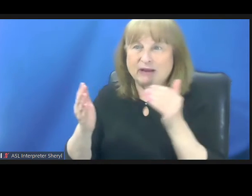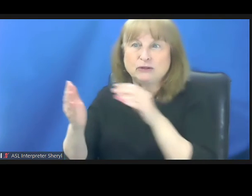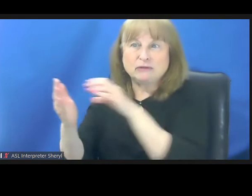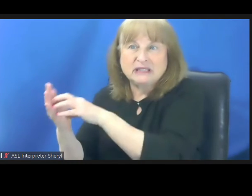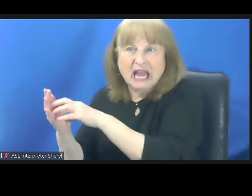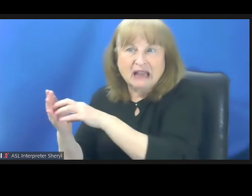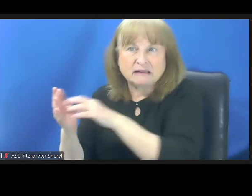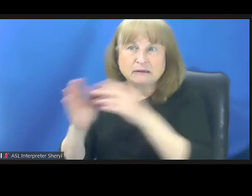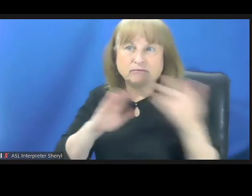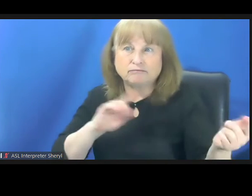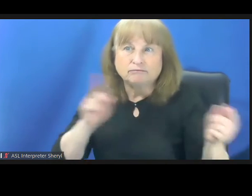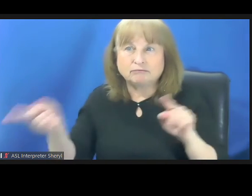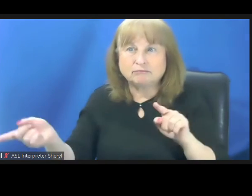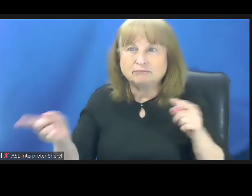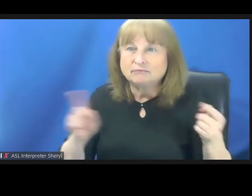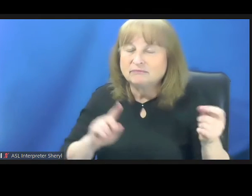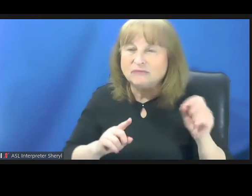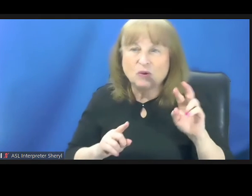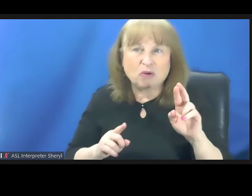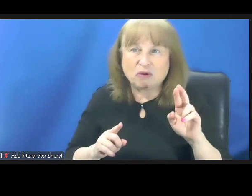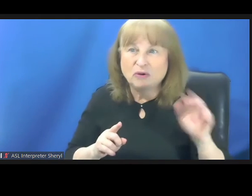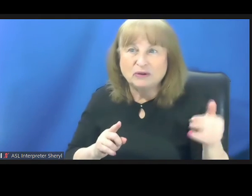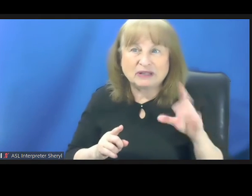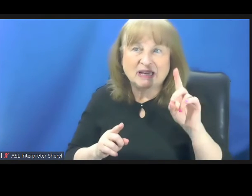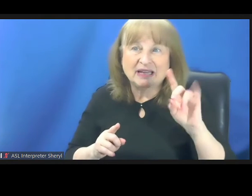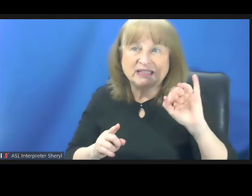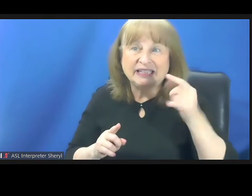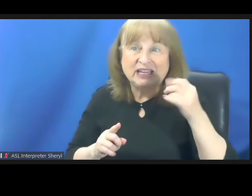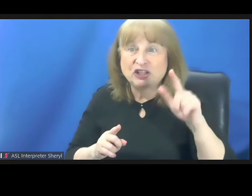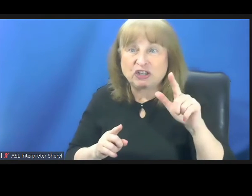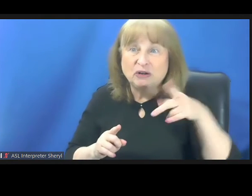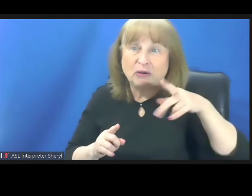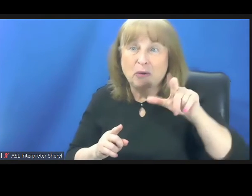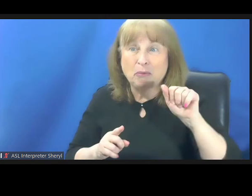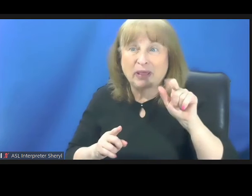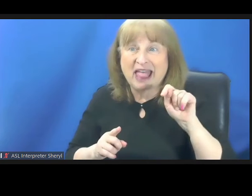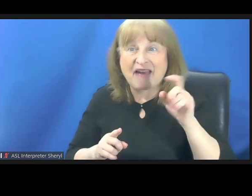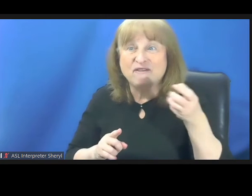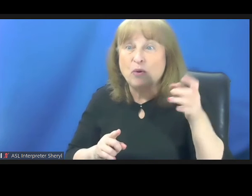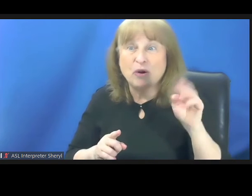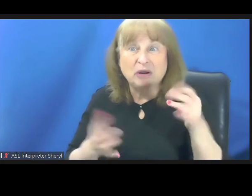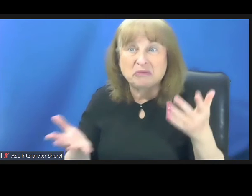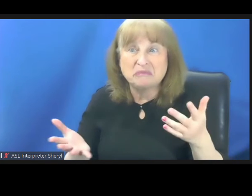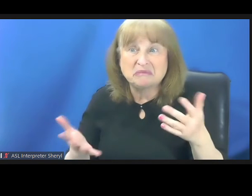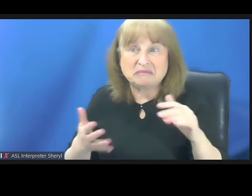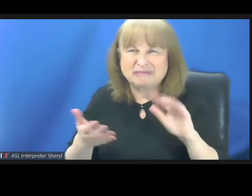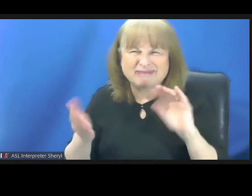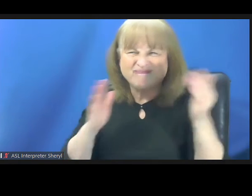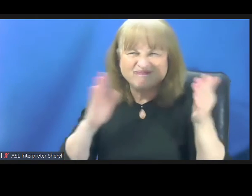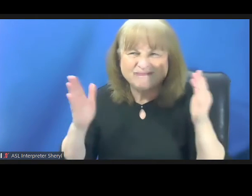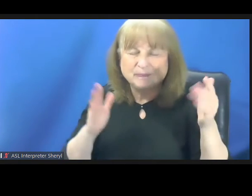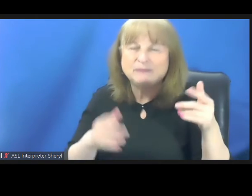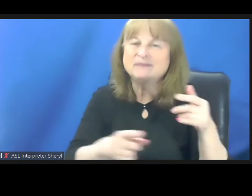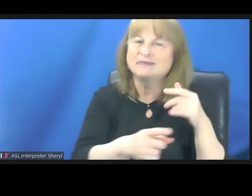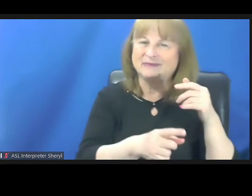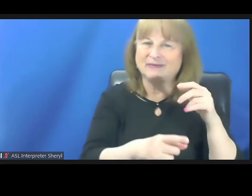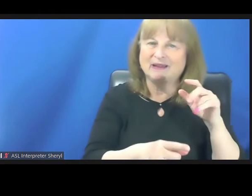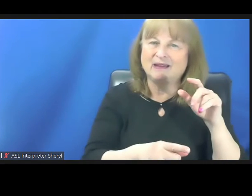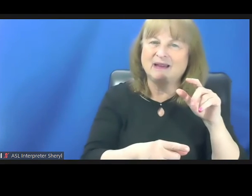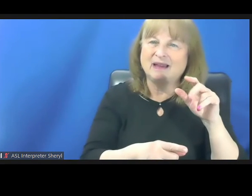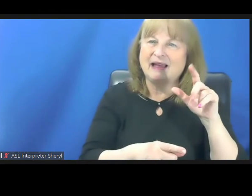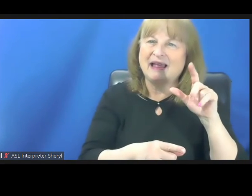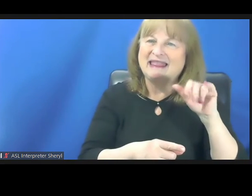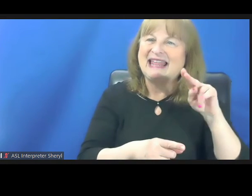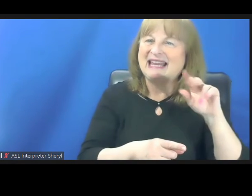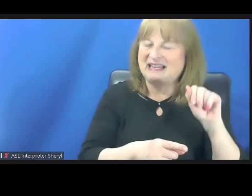versus, you know, on a new digital platform? Well, the beauty of